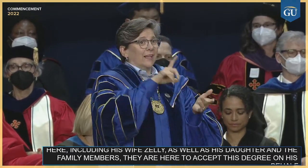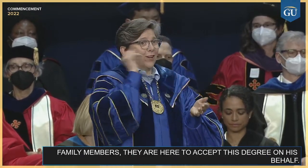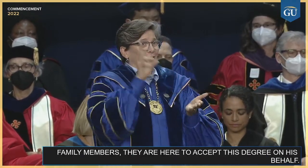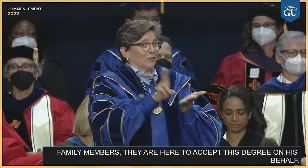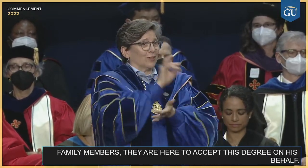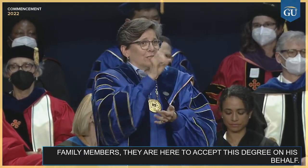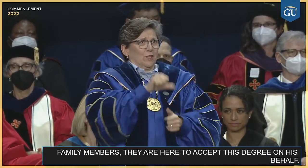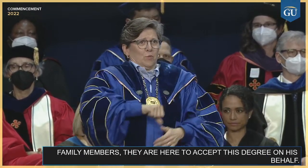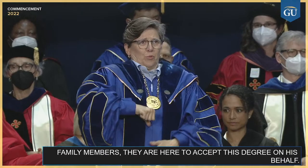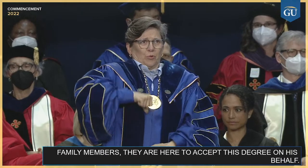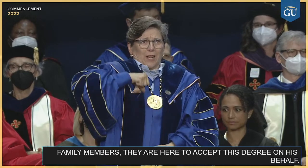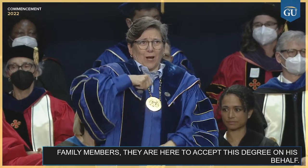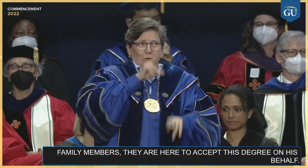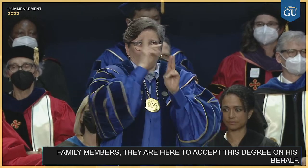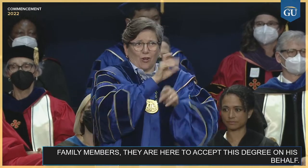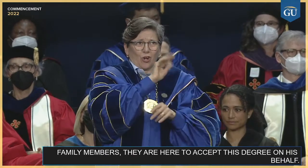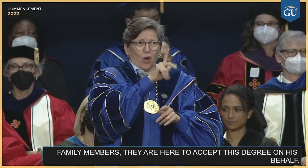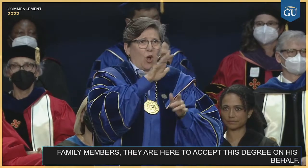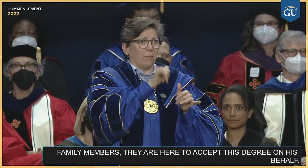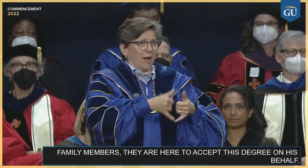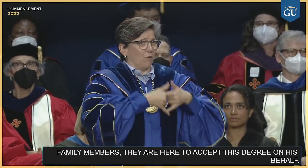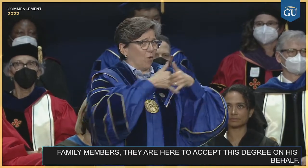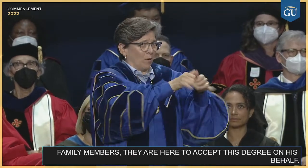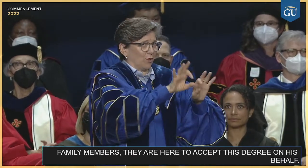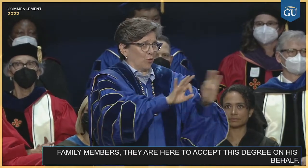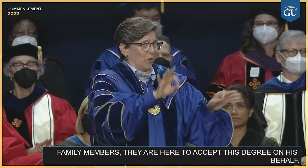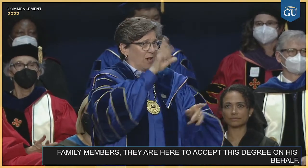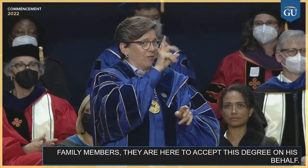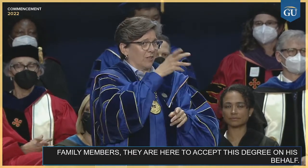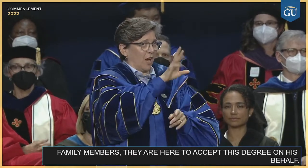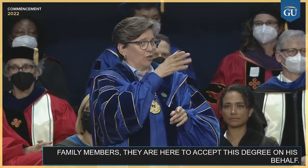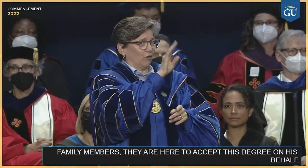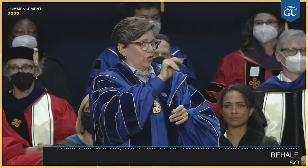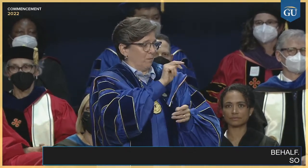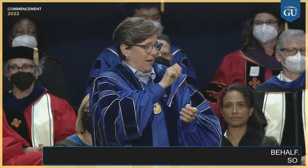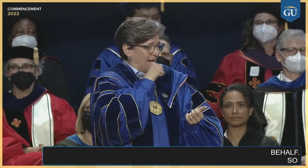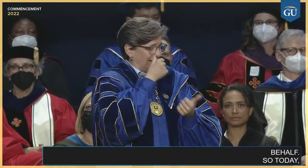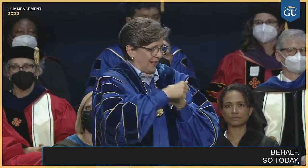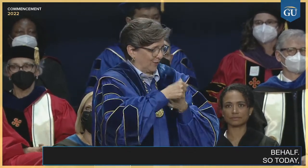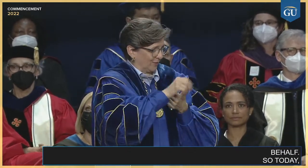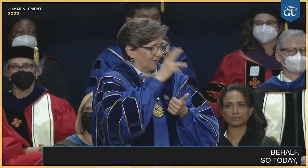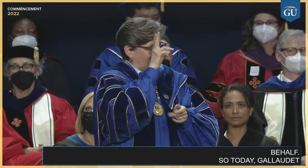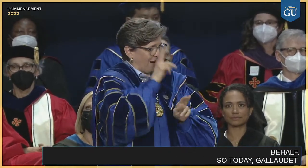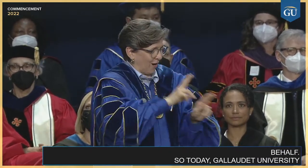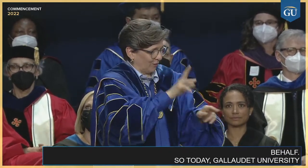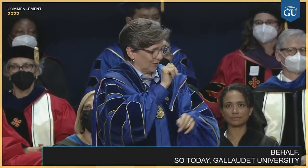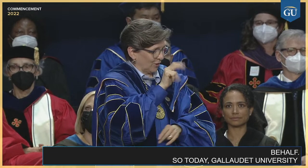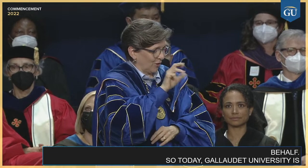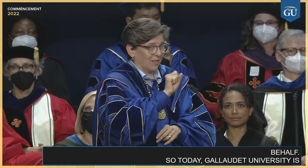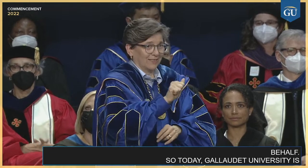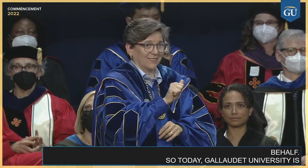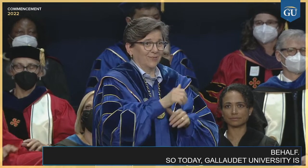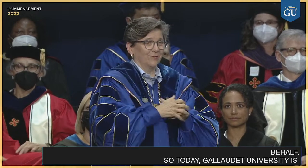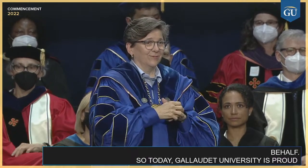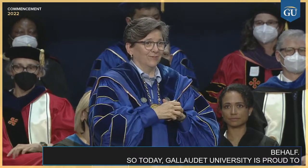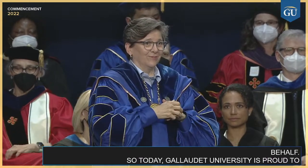So today, Gallaudet University is proud to honor Carl Kronberg by awarding him the